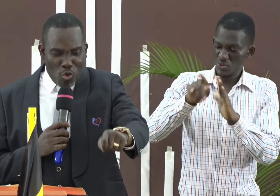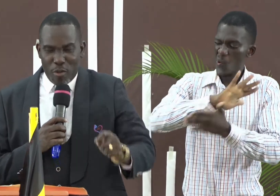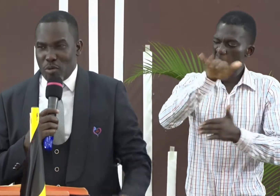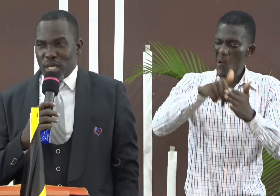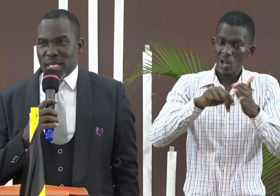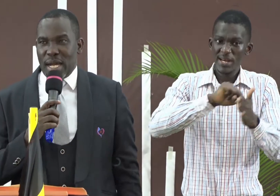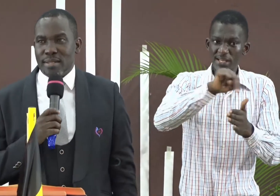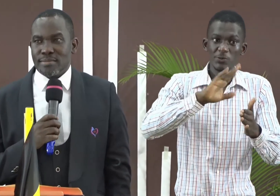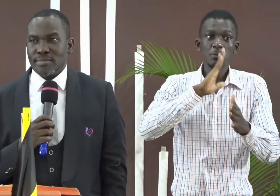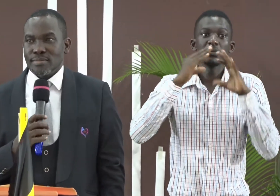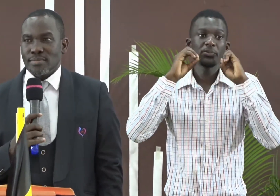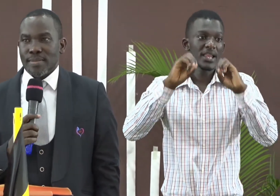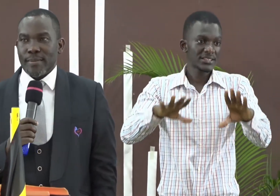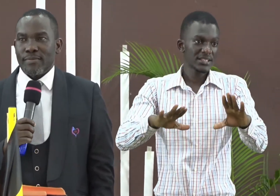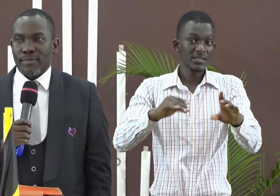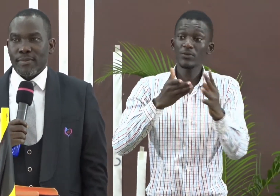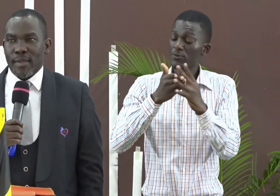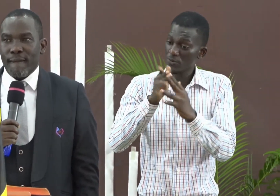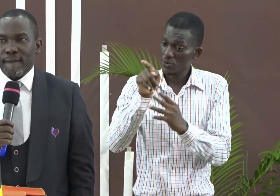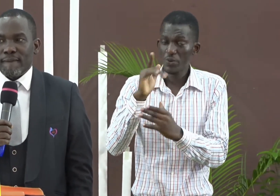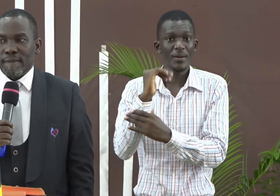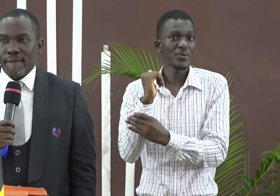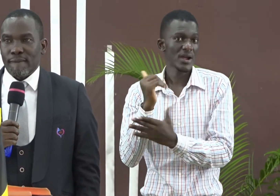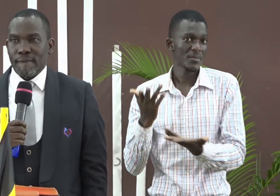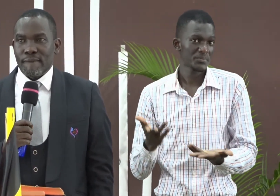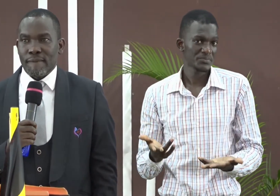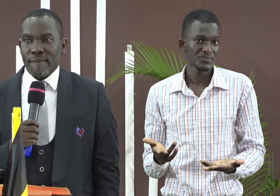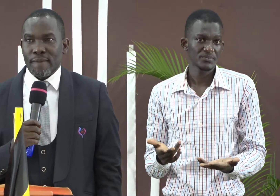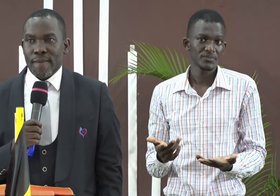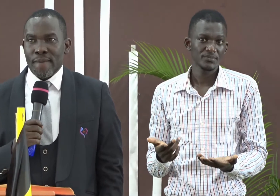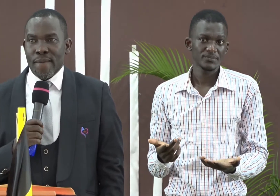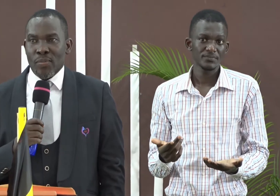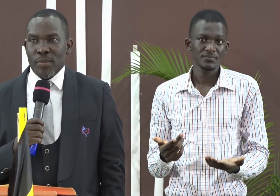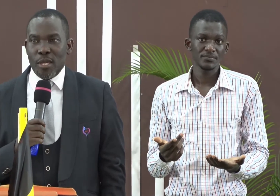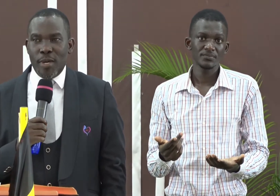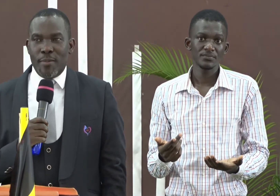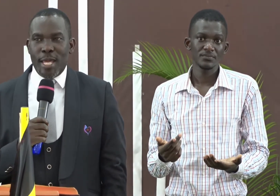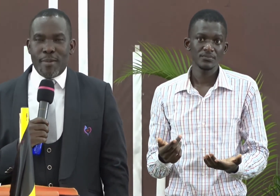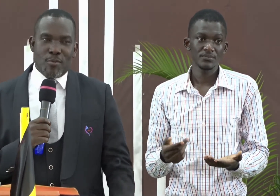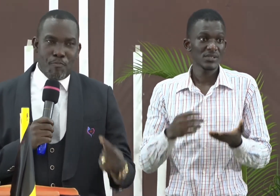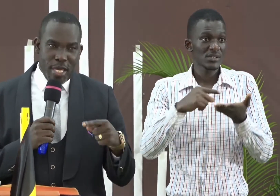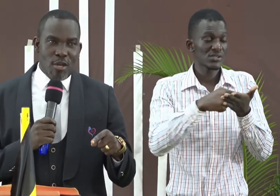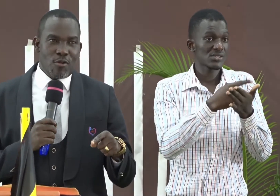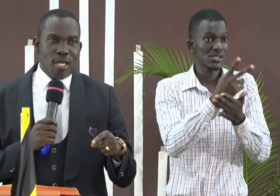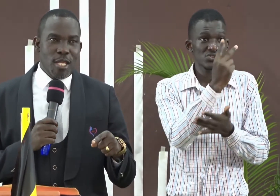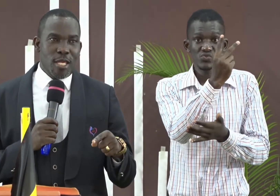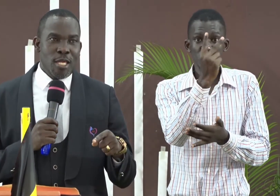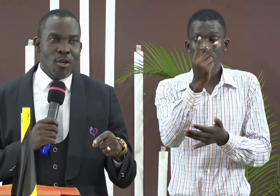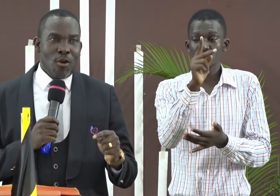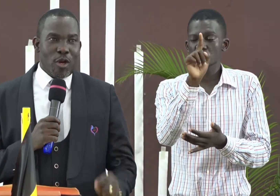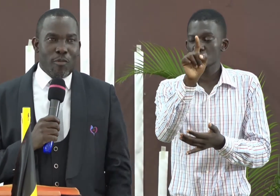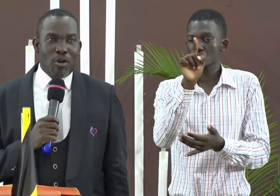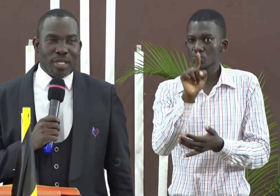like that, God promises him that through you, all nations will be blessed.